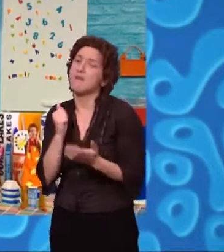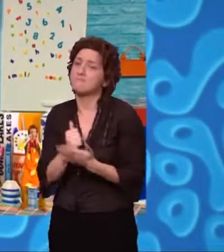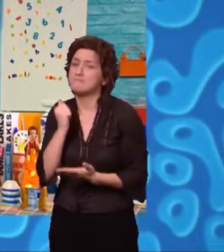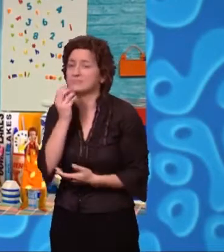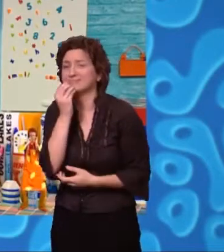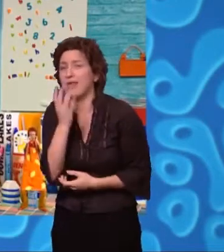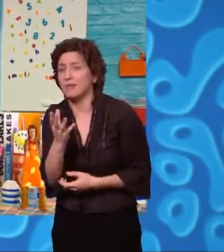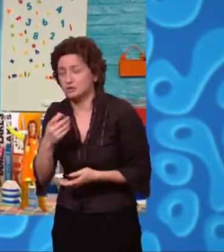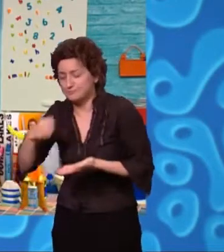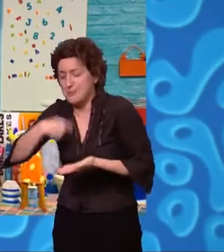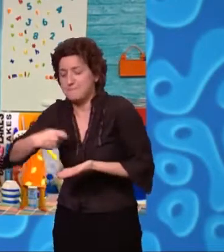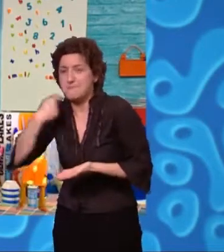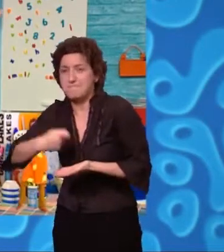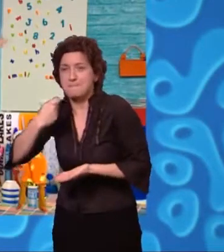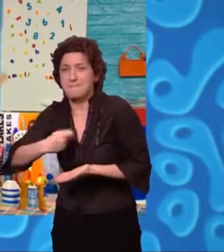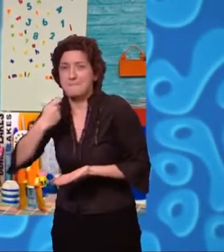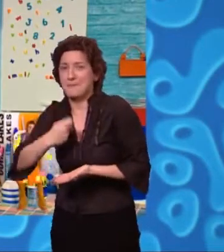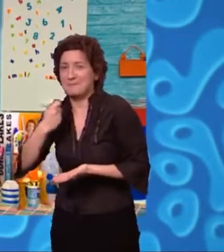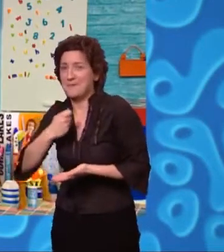to eat.